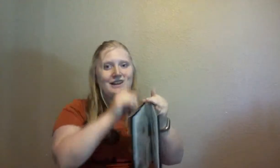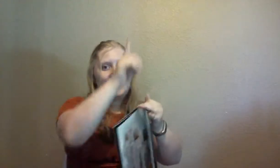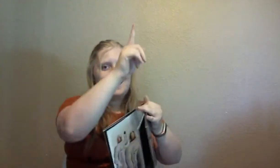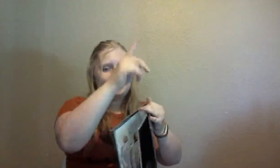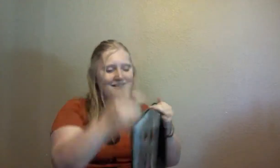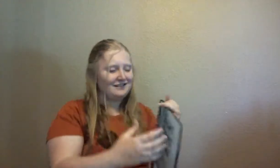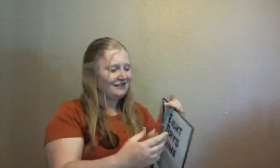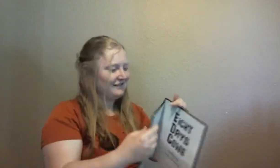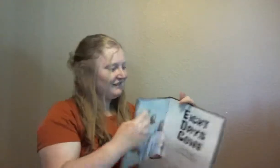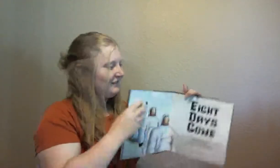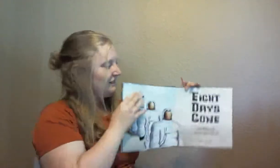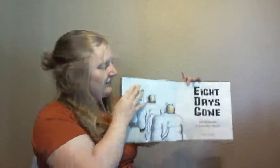Astronaut.